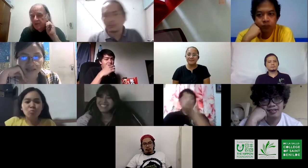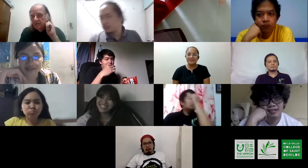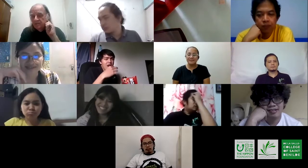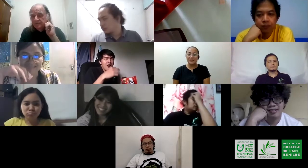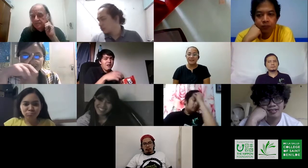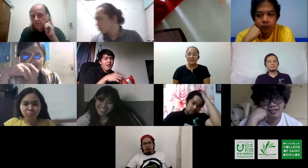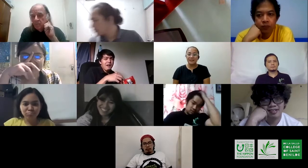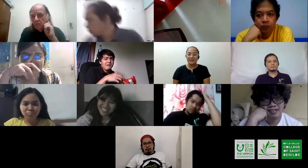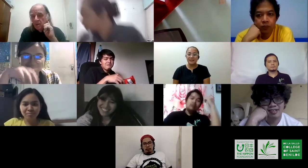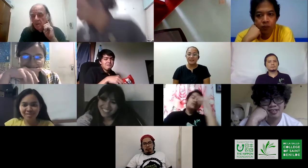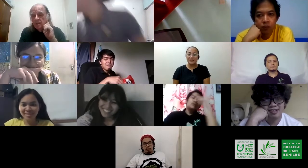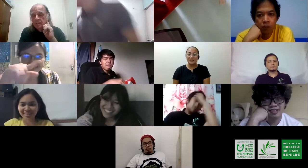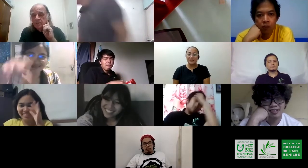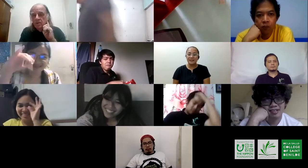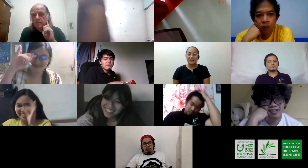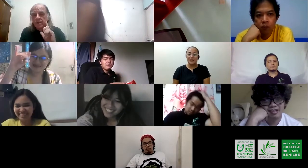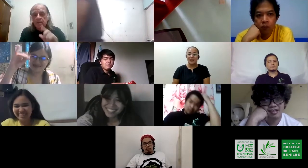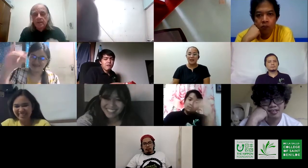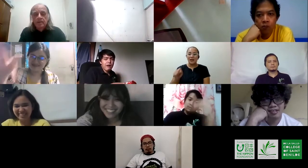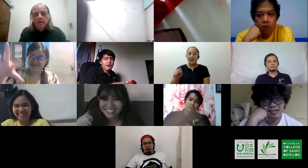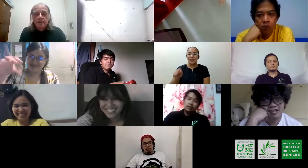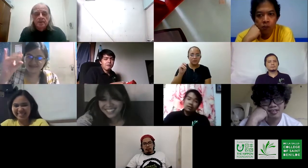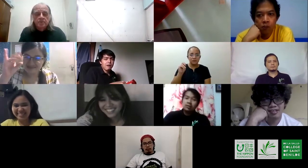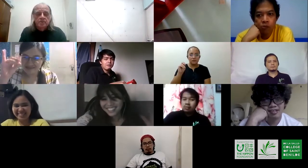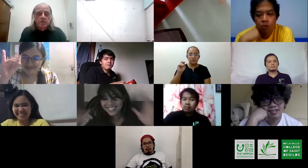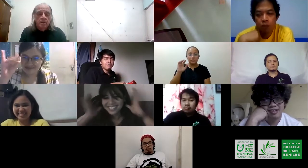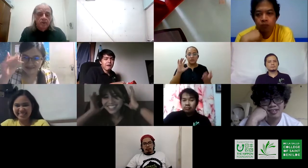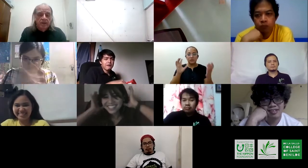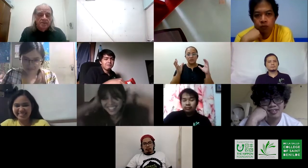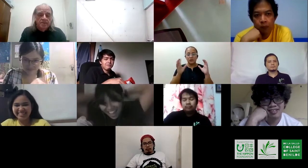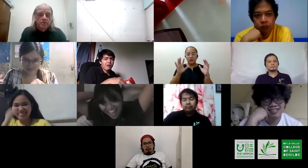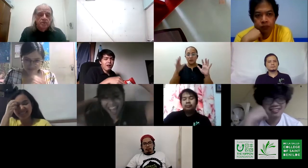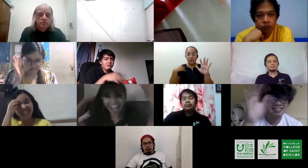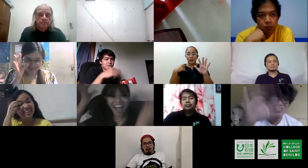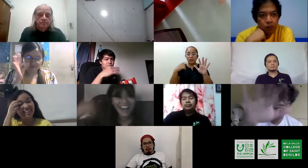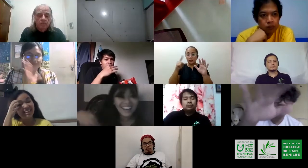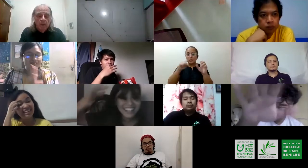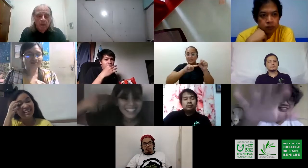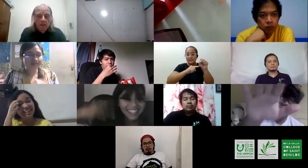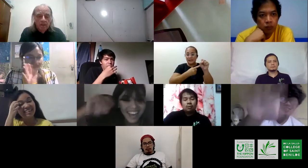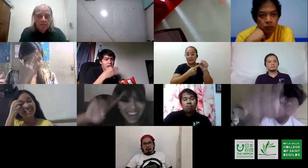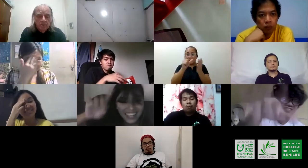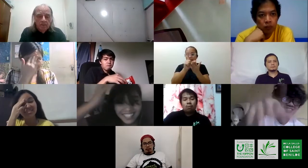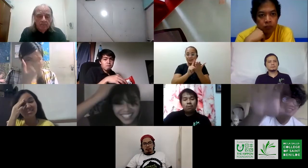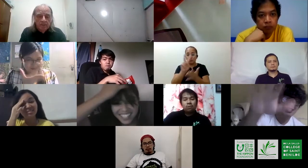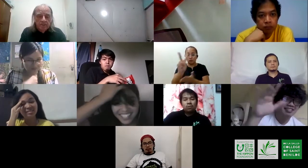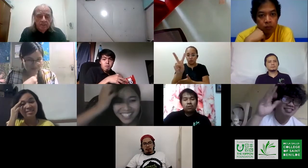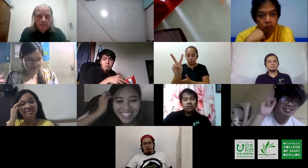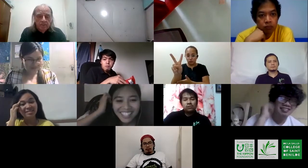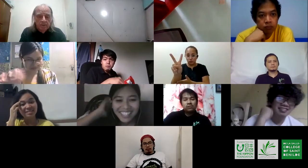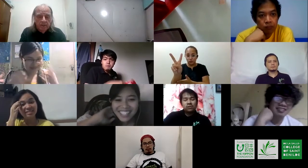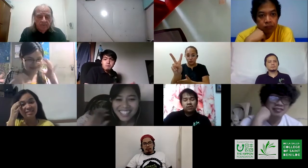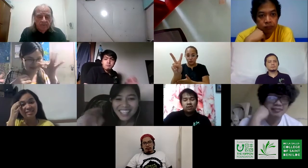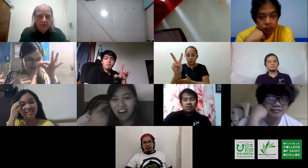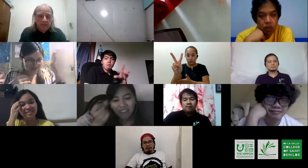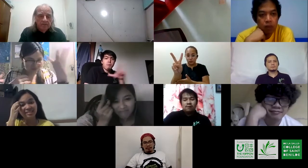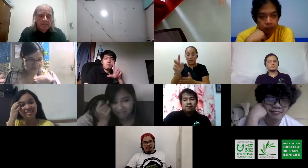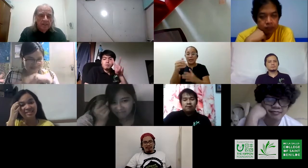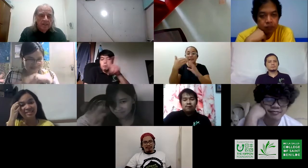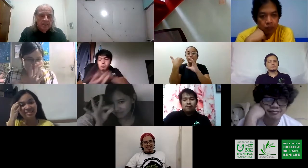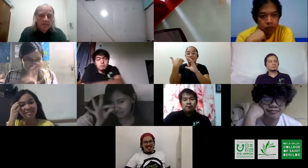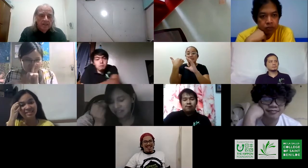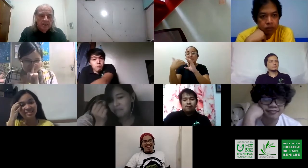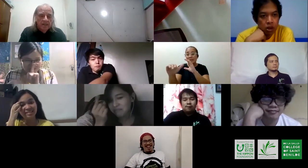non-comparable files. So let's actually start with lesson 2. So let me send you another